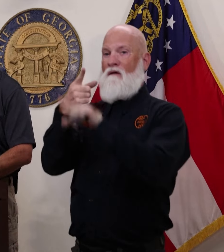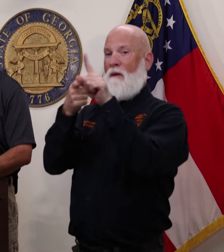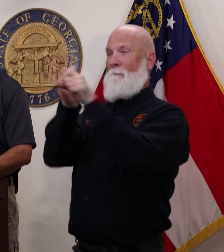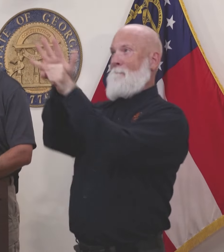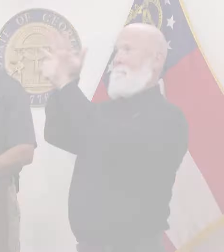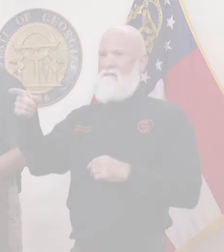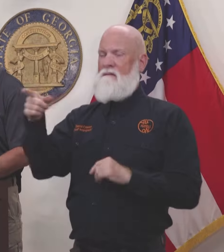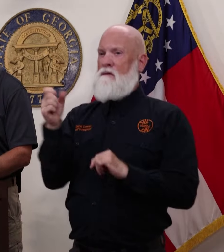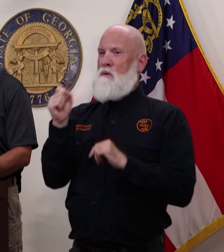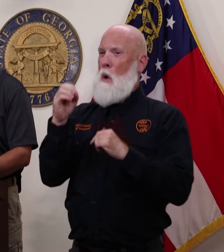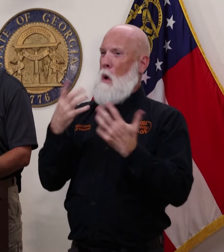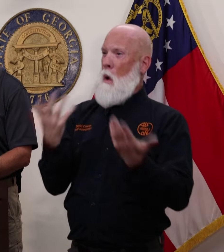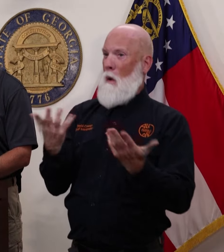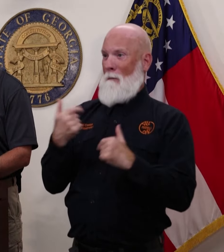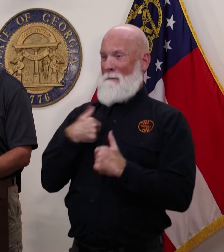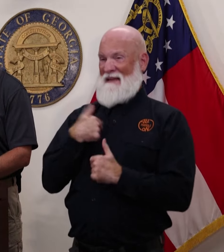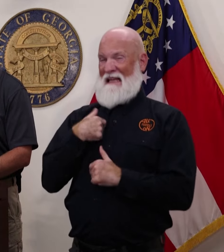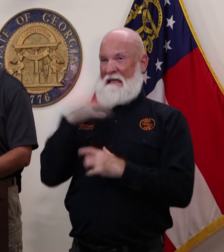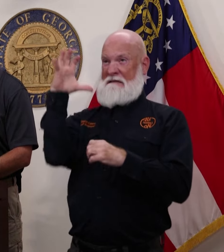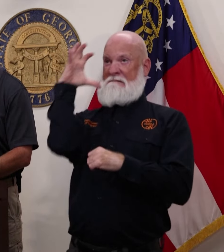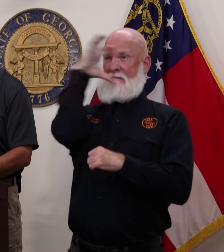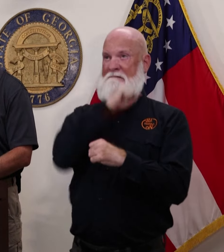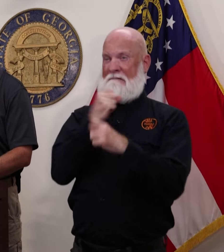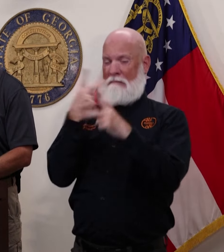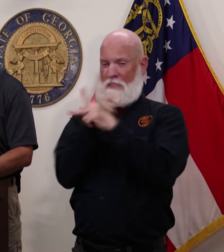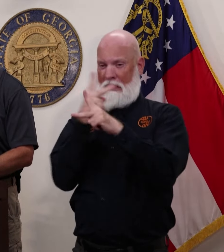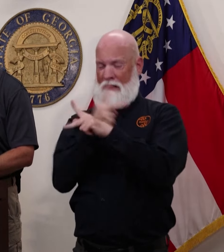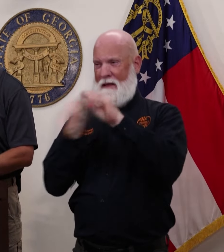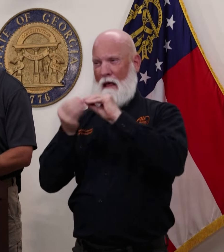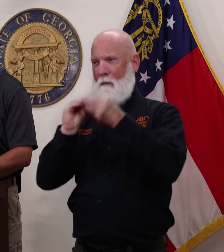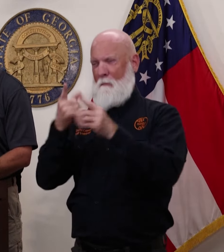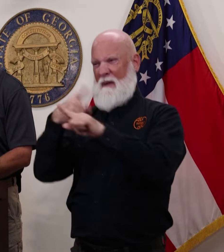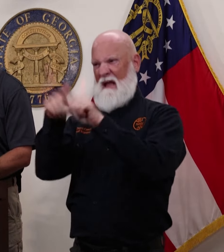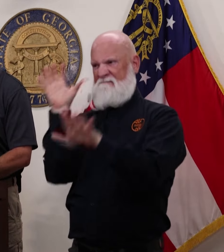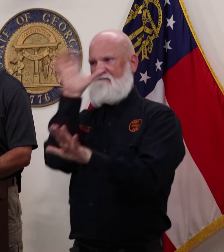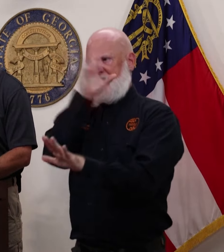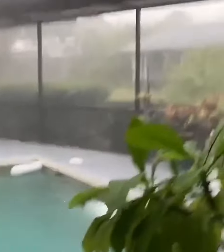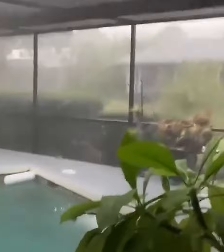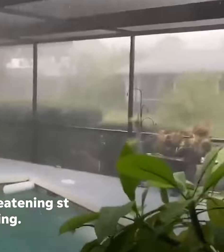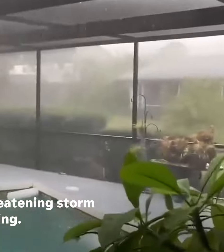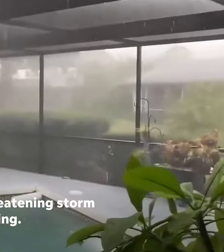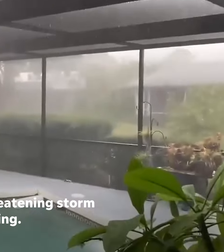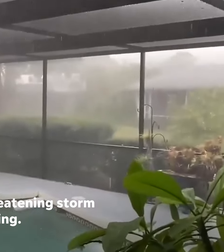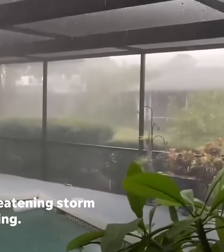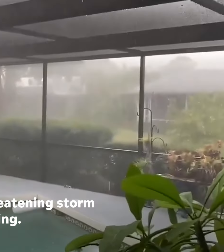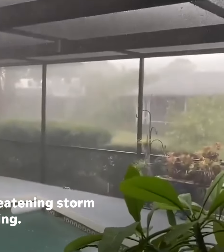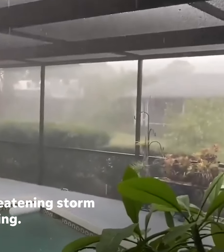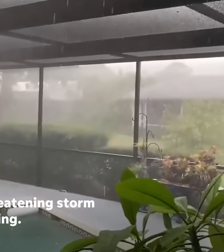so saturated. This is a wide-scale event with significant implications.